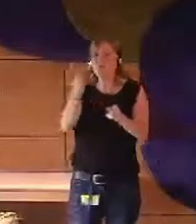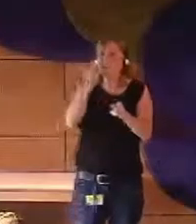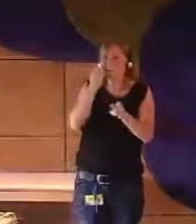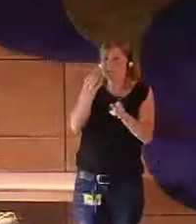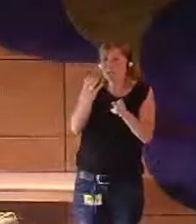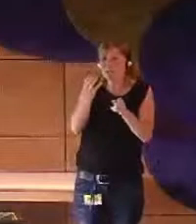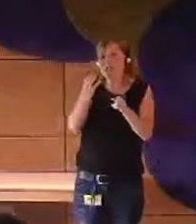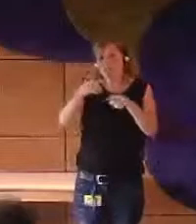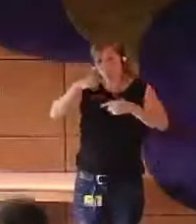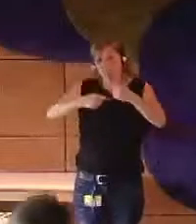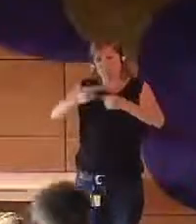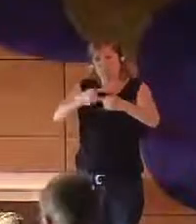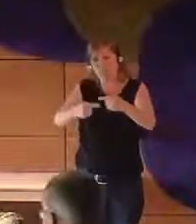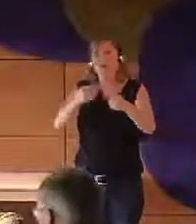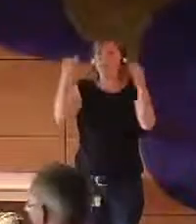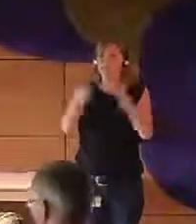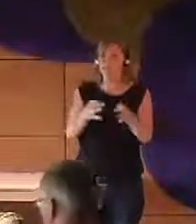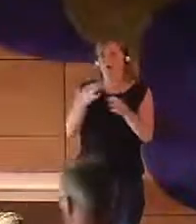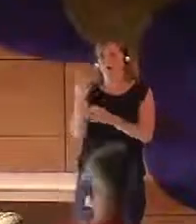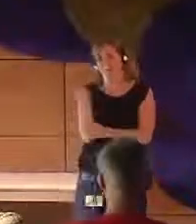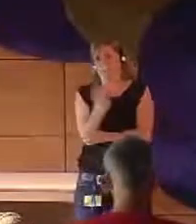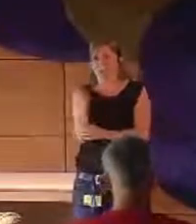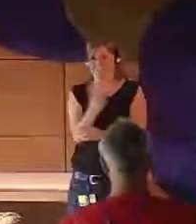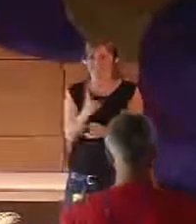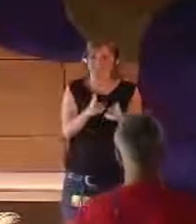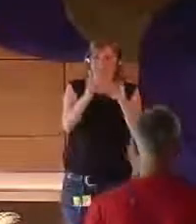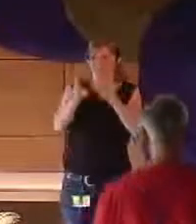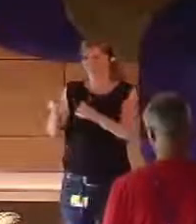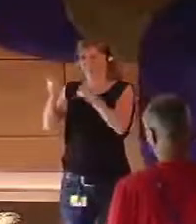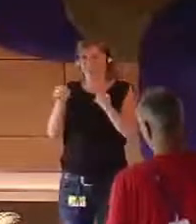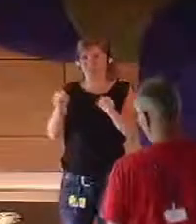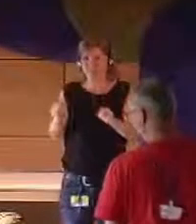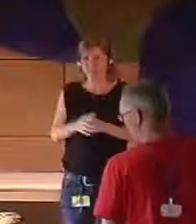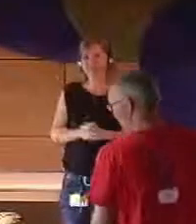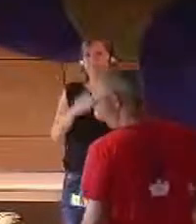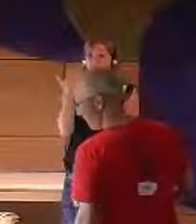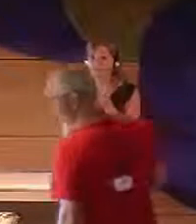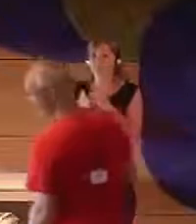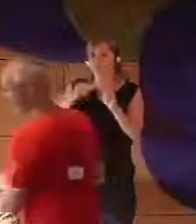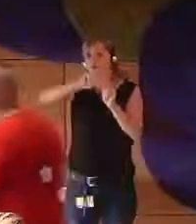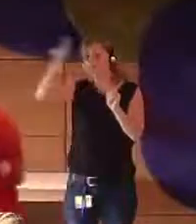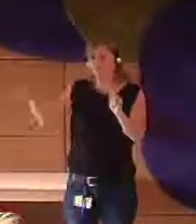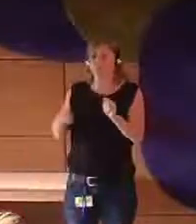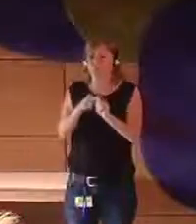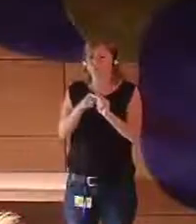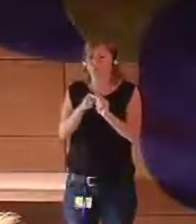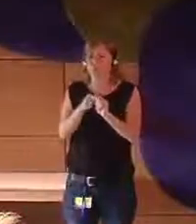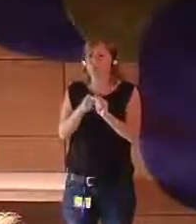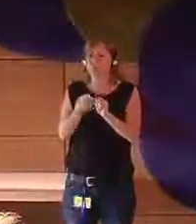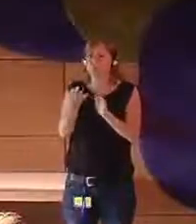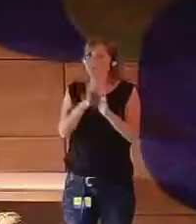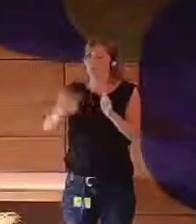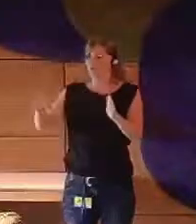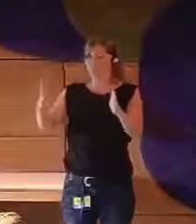And this obviously is over 4 weeks. So the hormones gradually rise and then fall off again, and